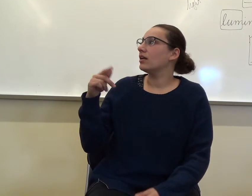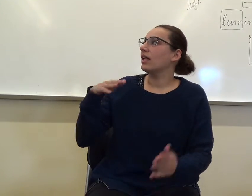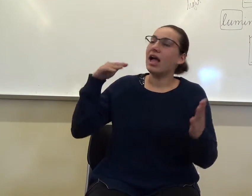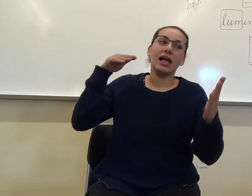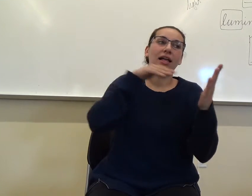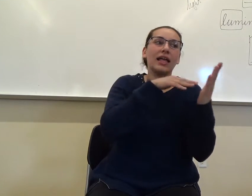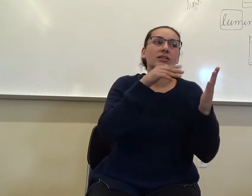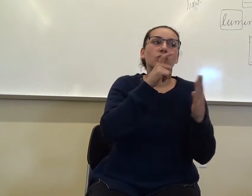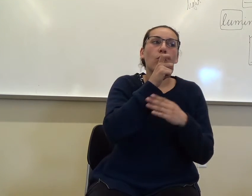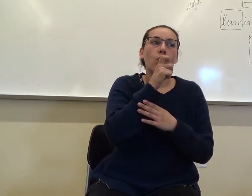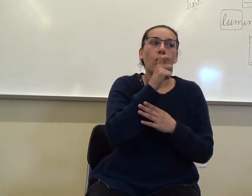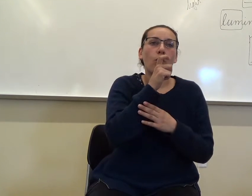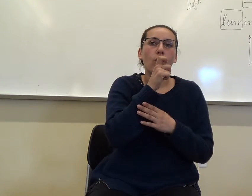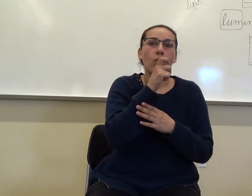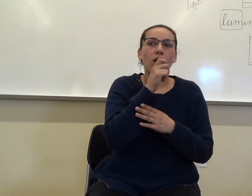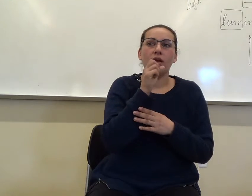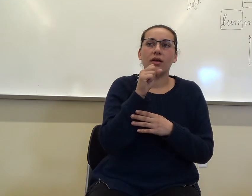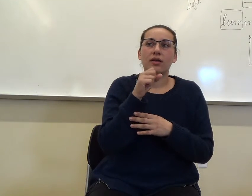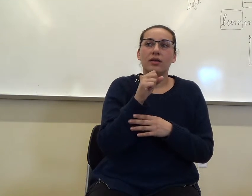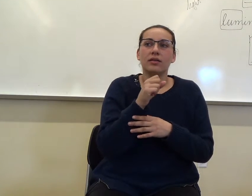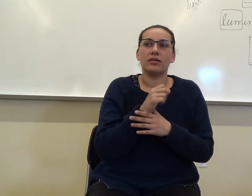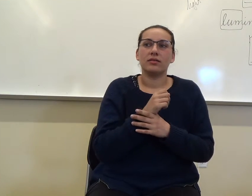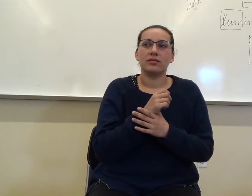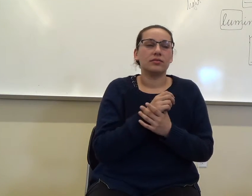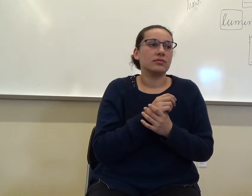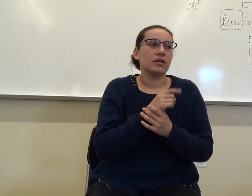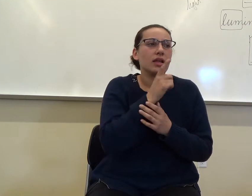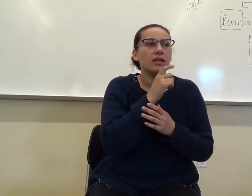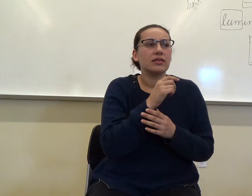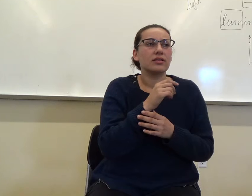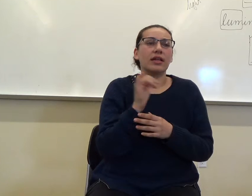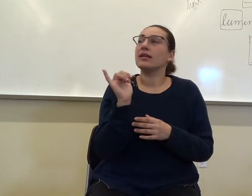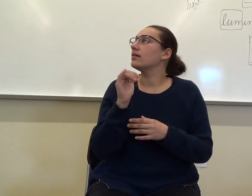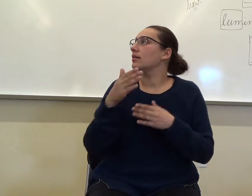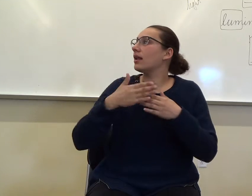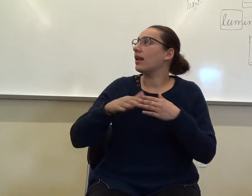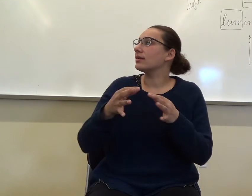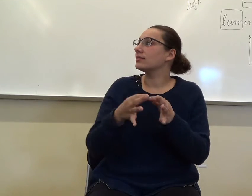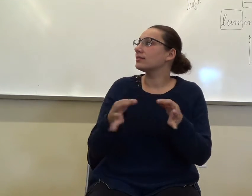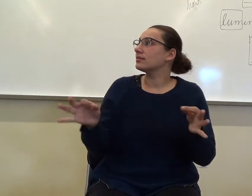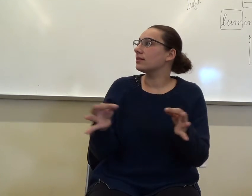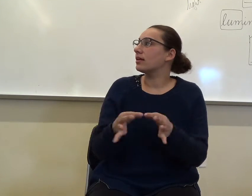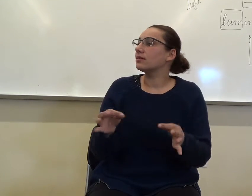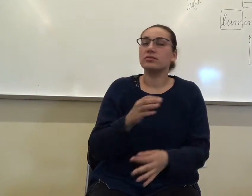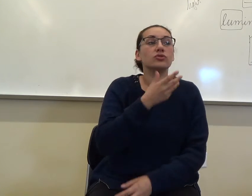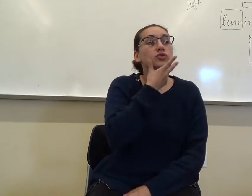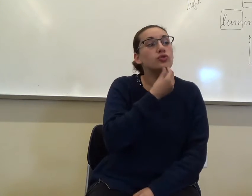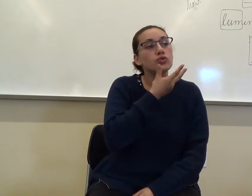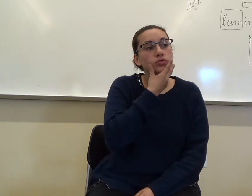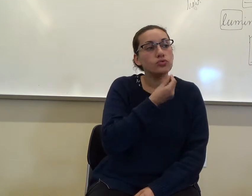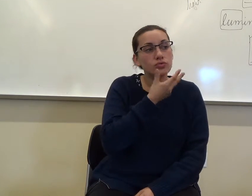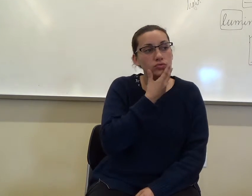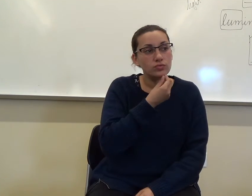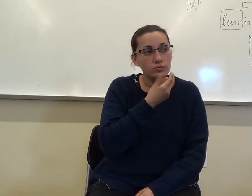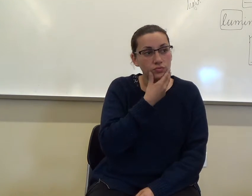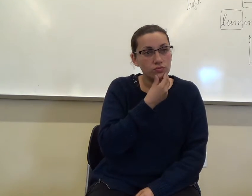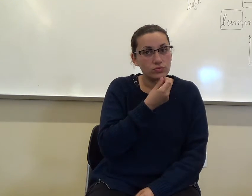whom? You have to go down to the next line. Okay. Yes, you do have to read